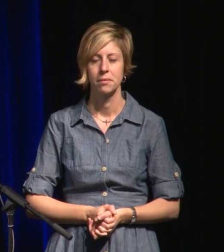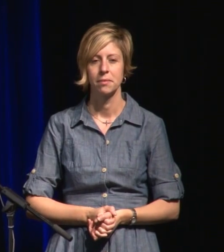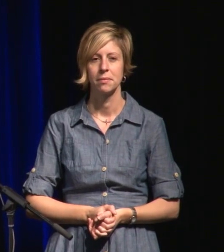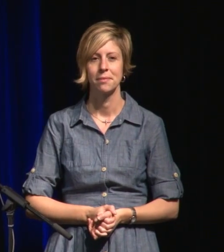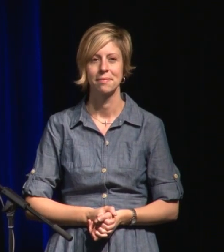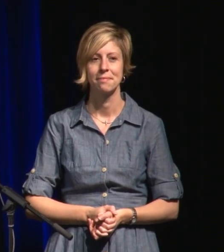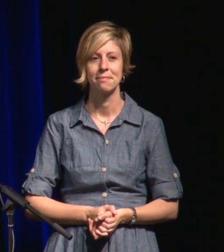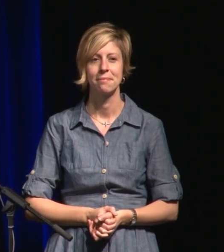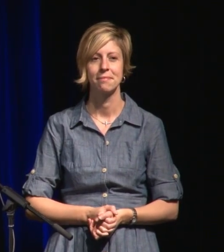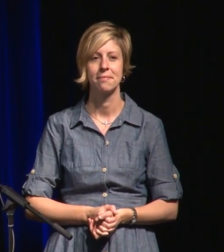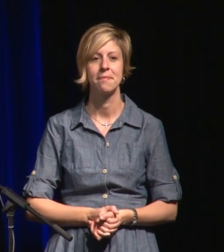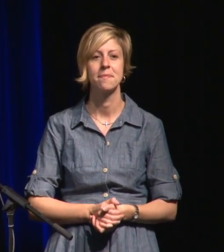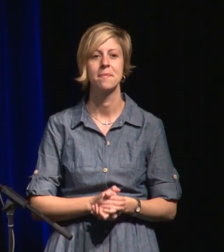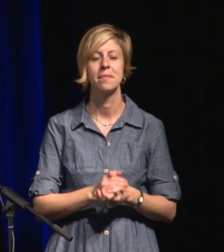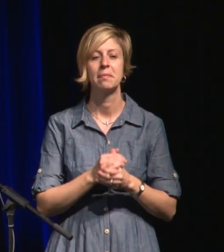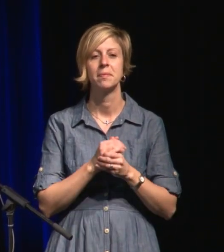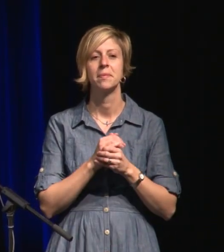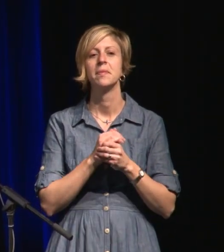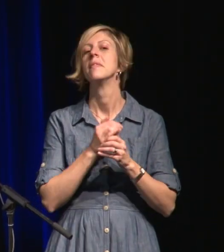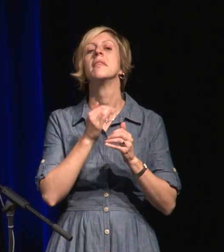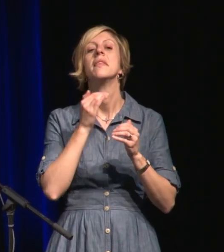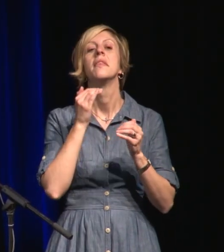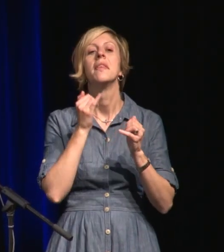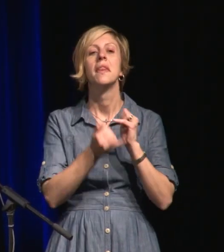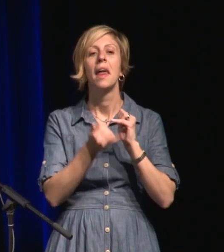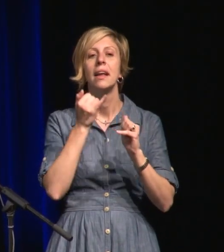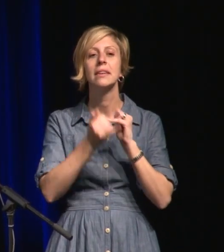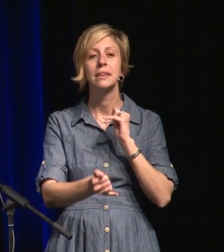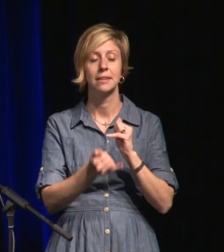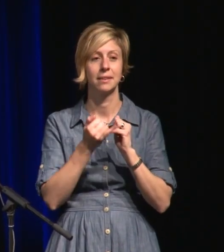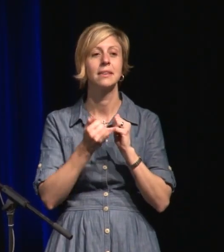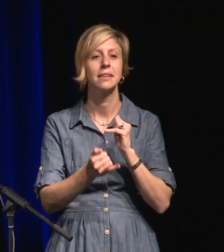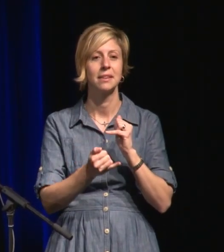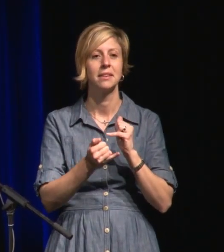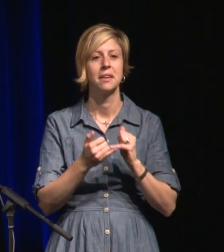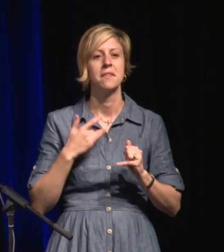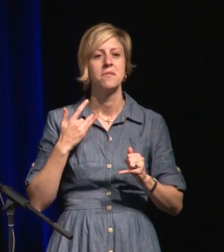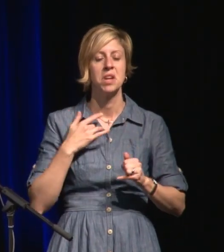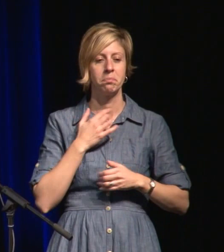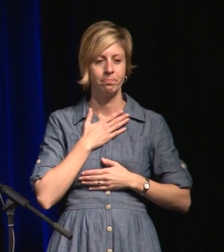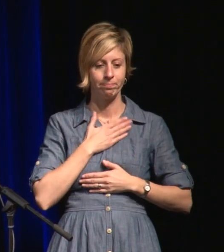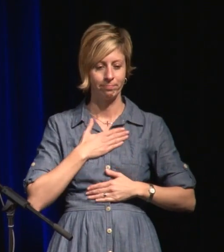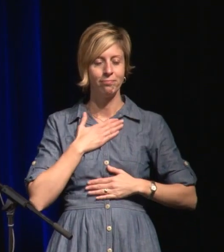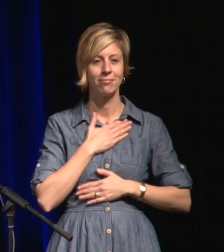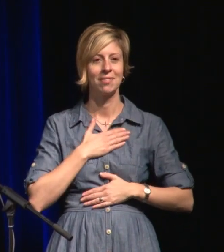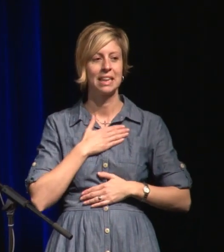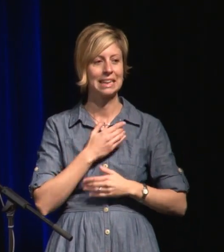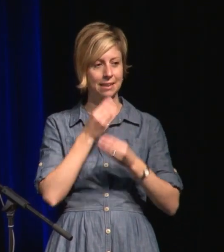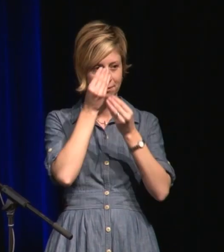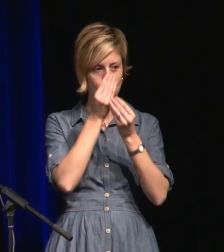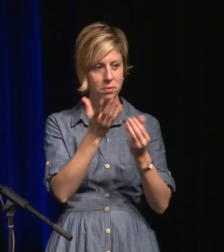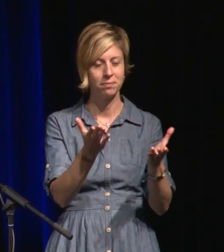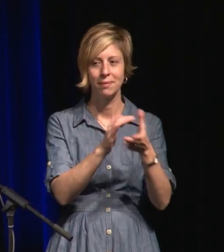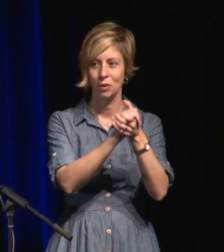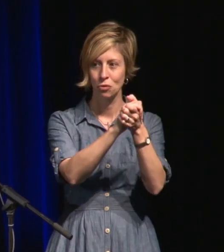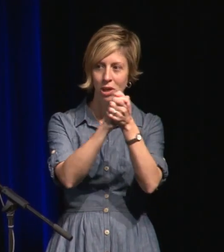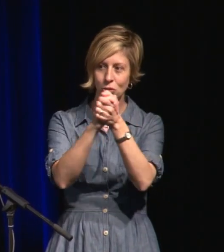In conclusion, on behalf of the entire college, it gives me great pleasure to say